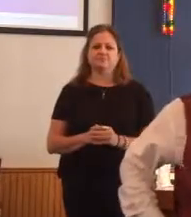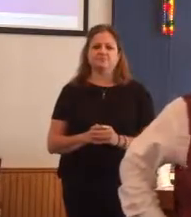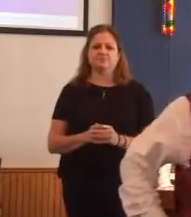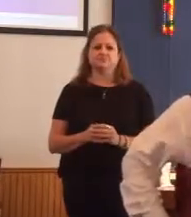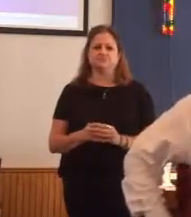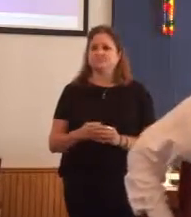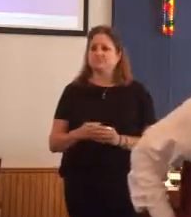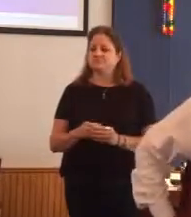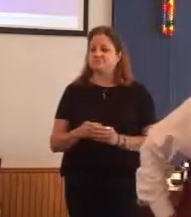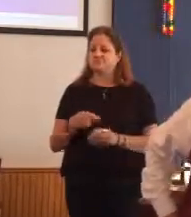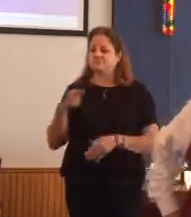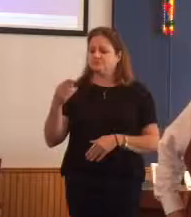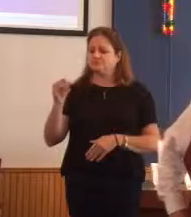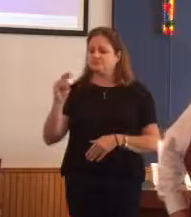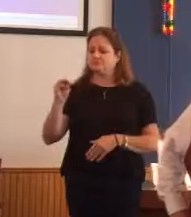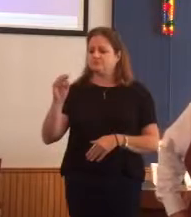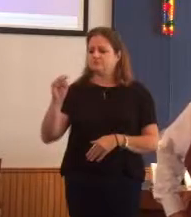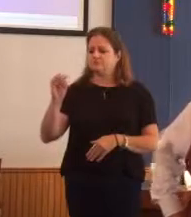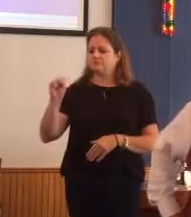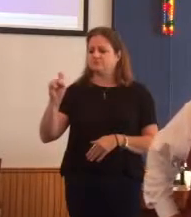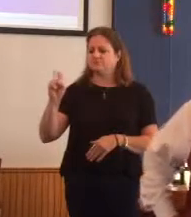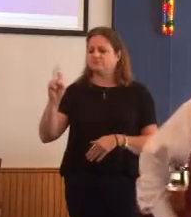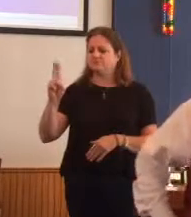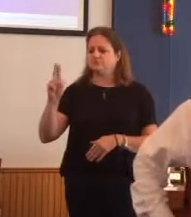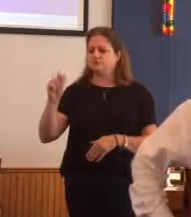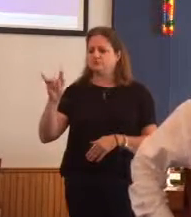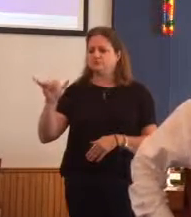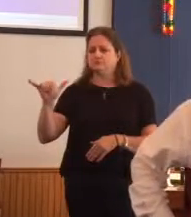Is homosexuality a sin?